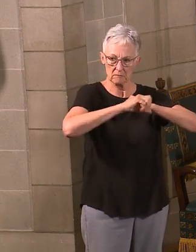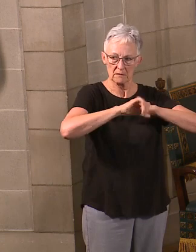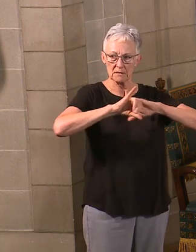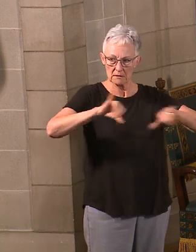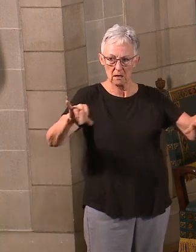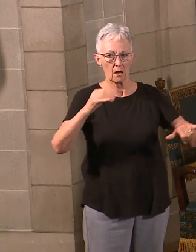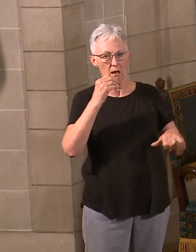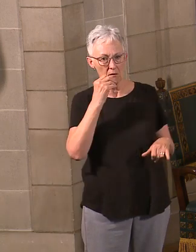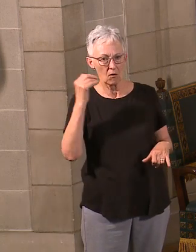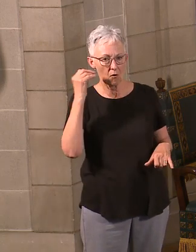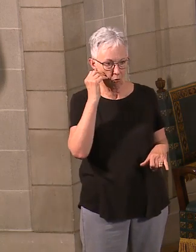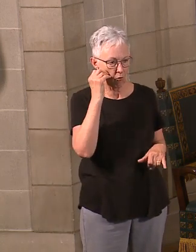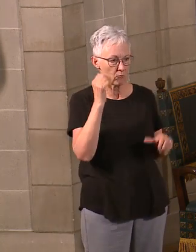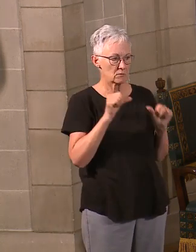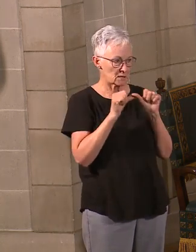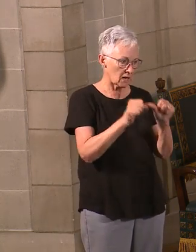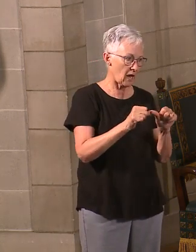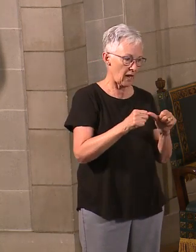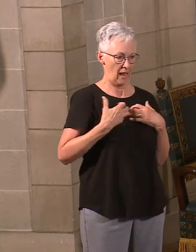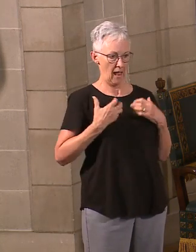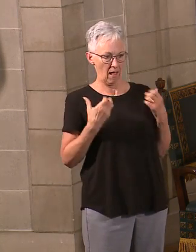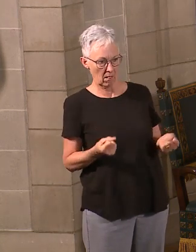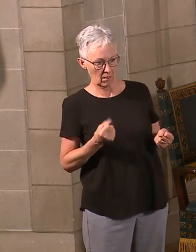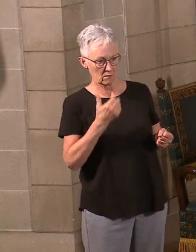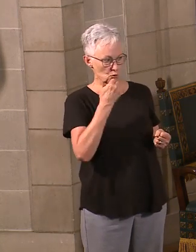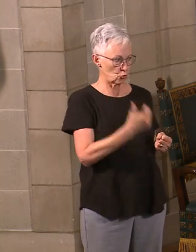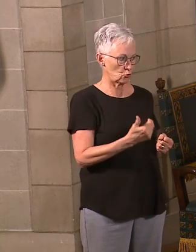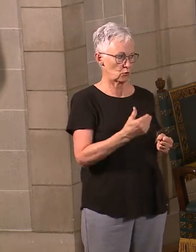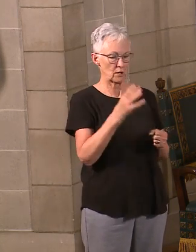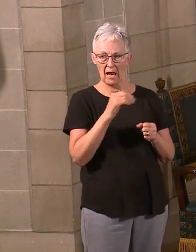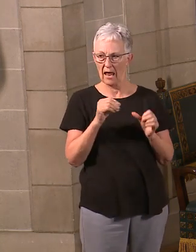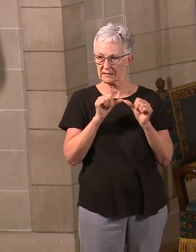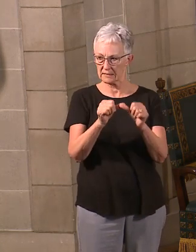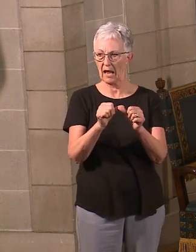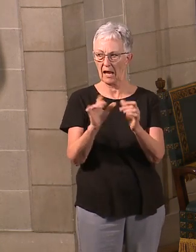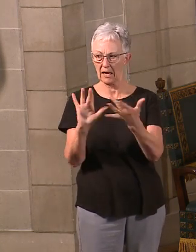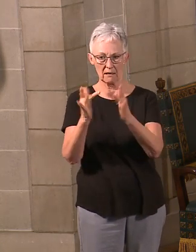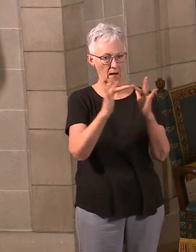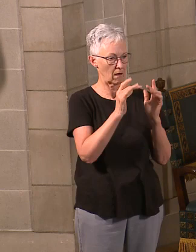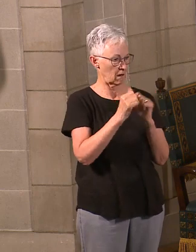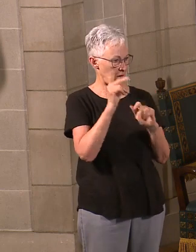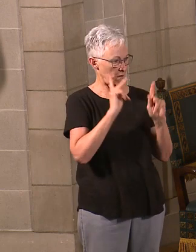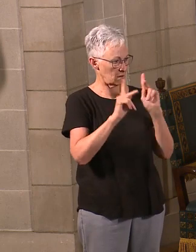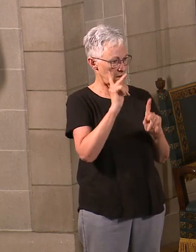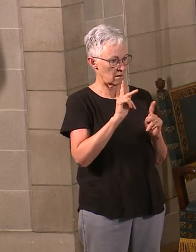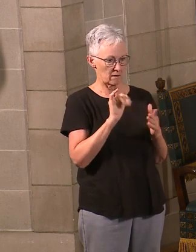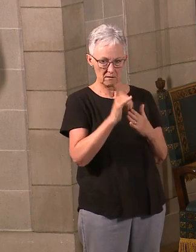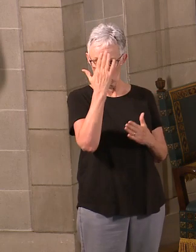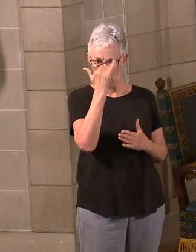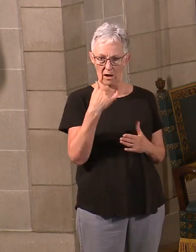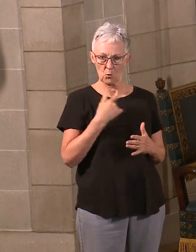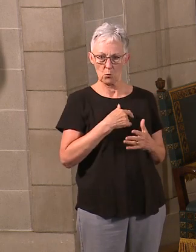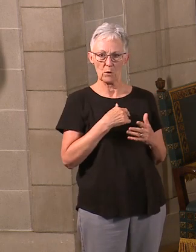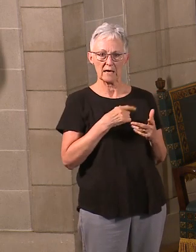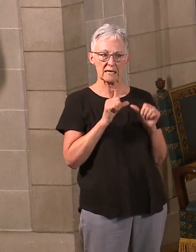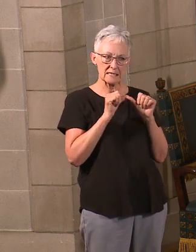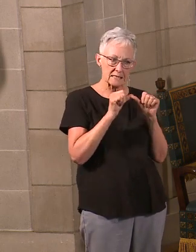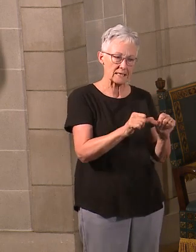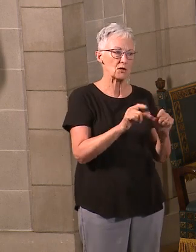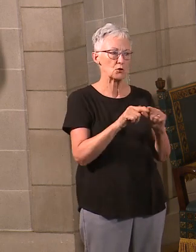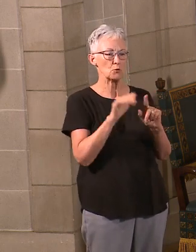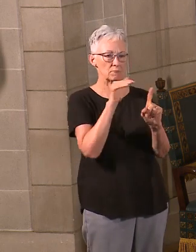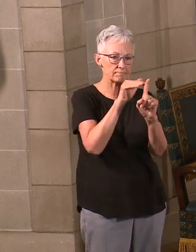It's part of our message to continue to focus on more limitations on your social interactions. You got 10-person